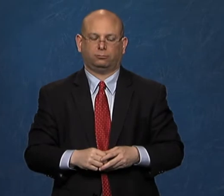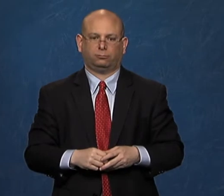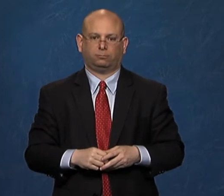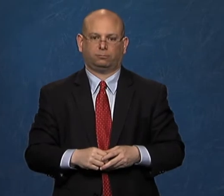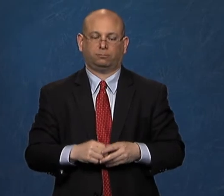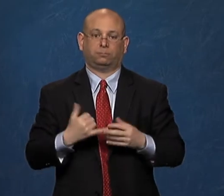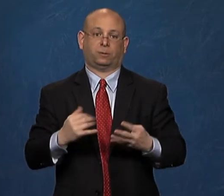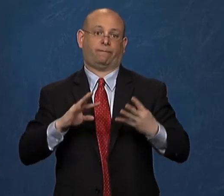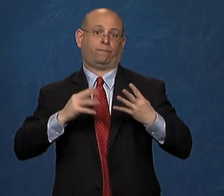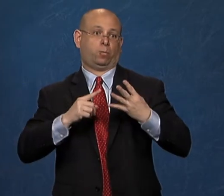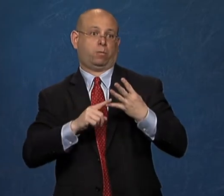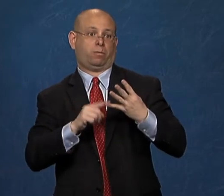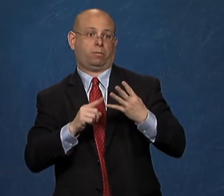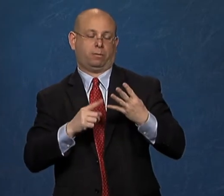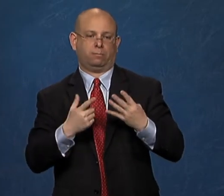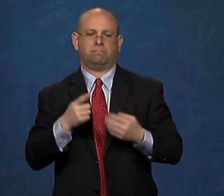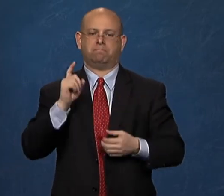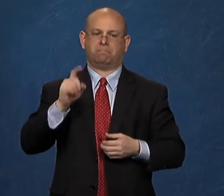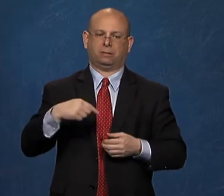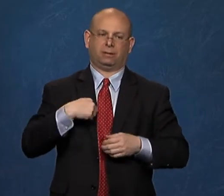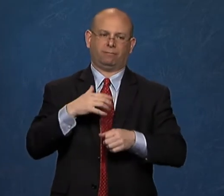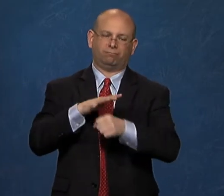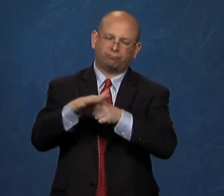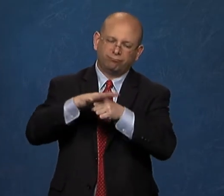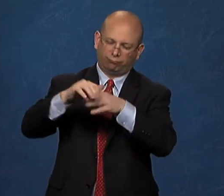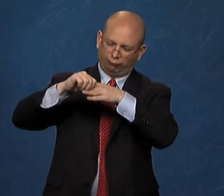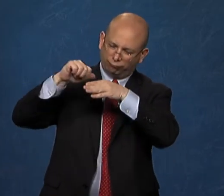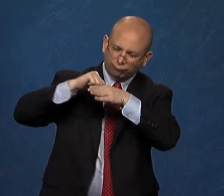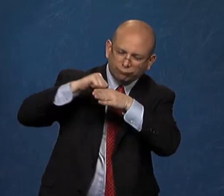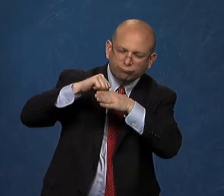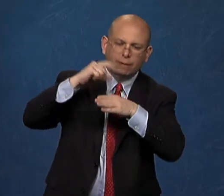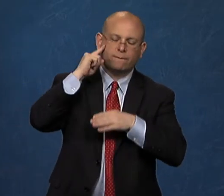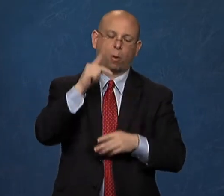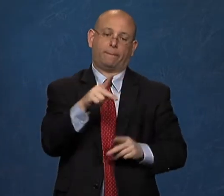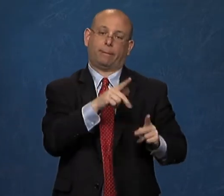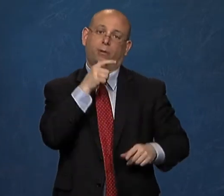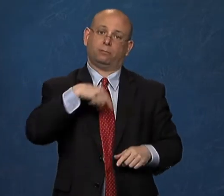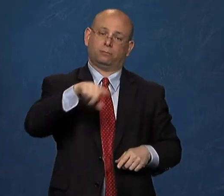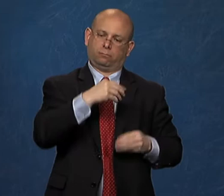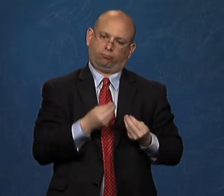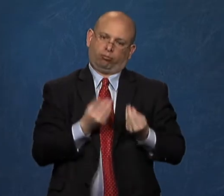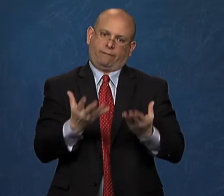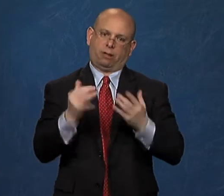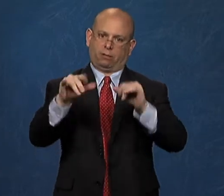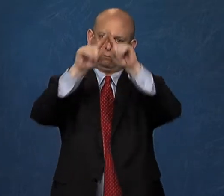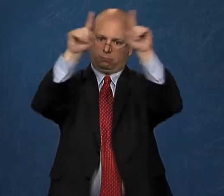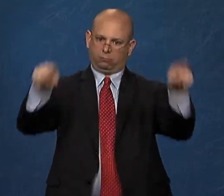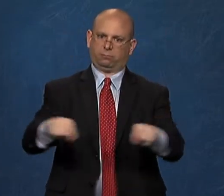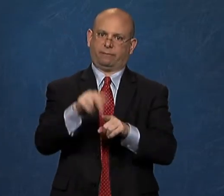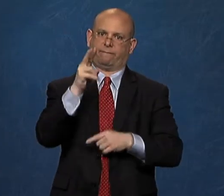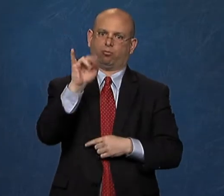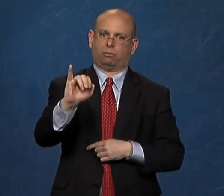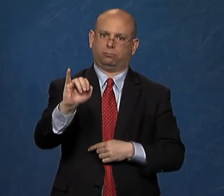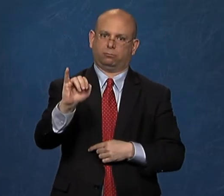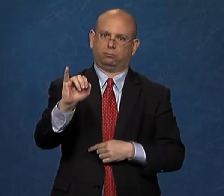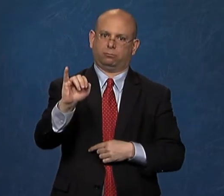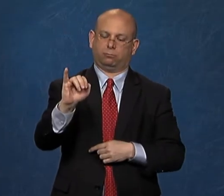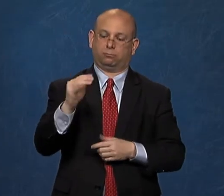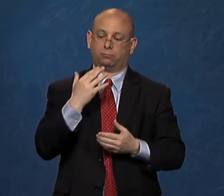communication can occur. Now, the fourth part of this stipulates that individuals who are providing VRI services have